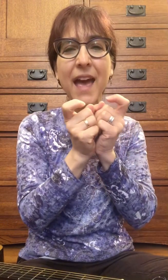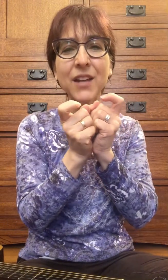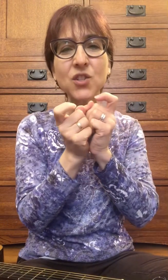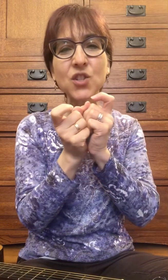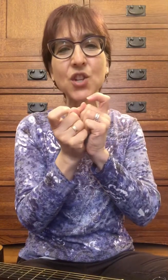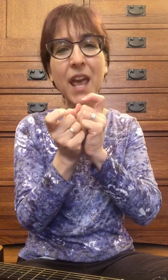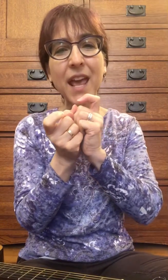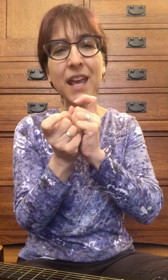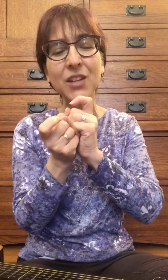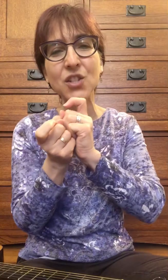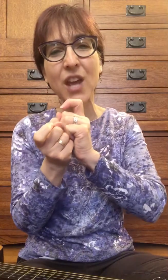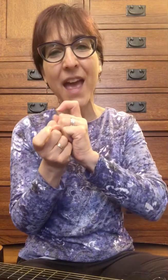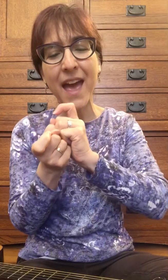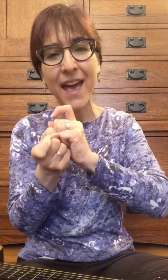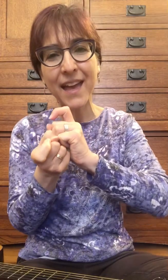and change and